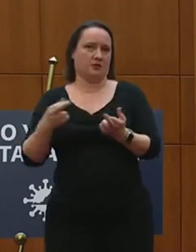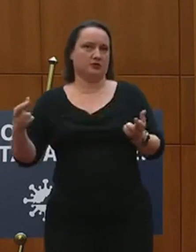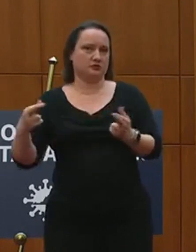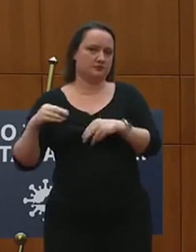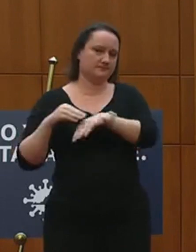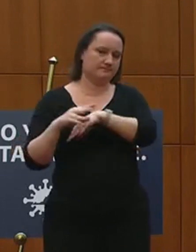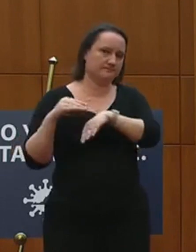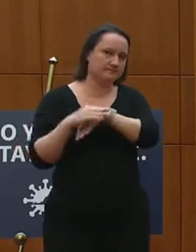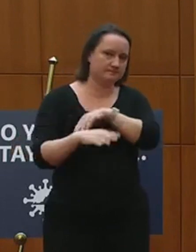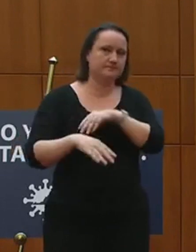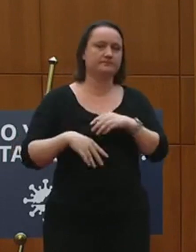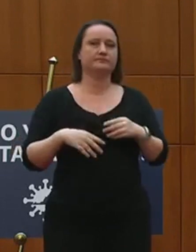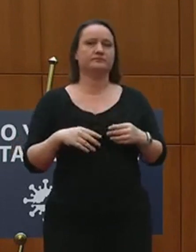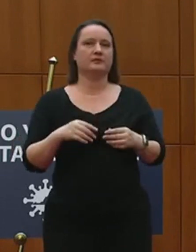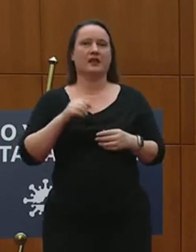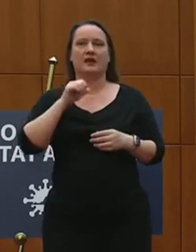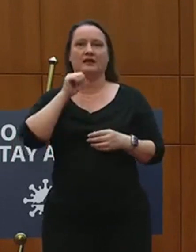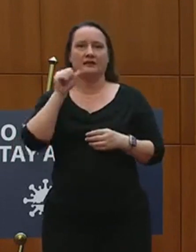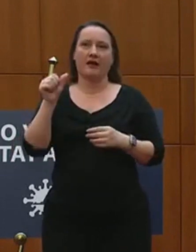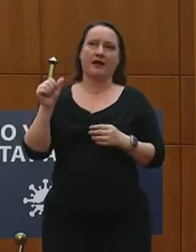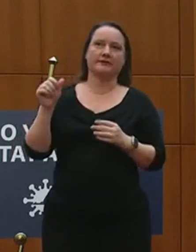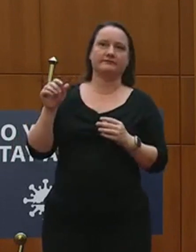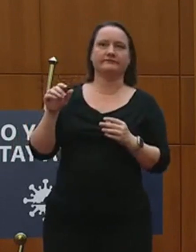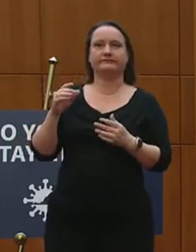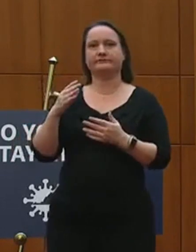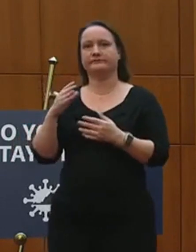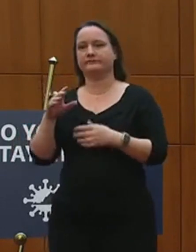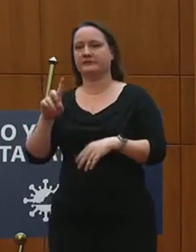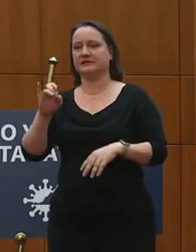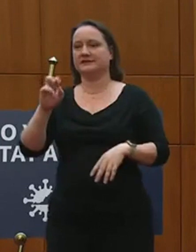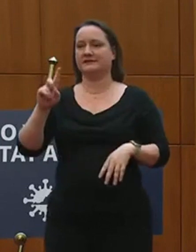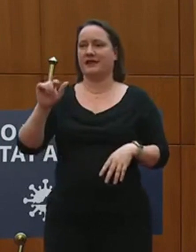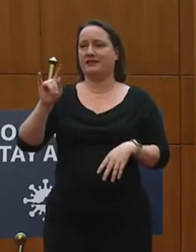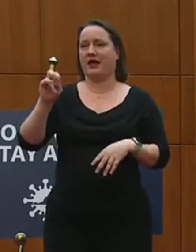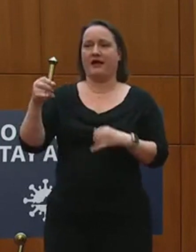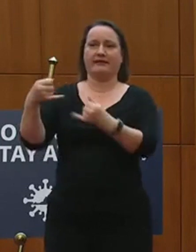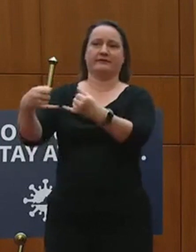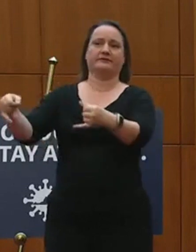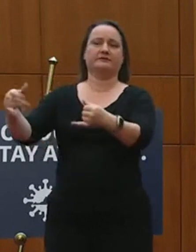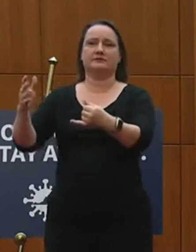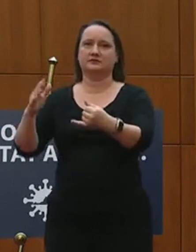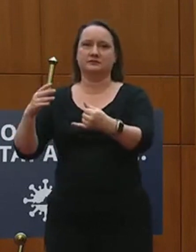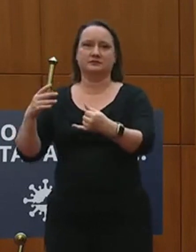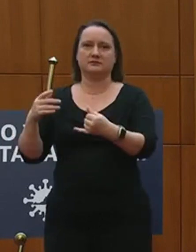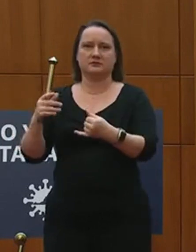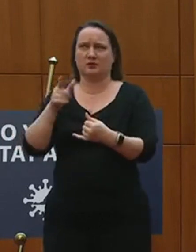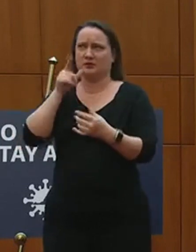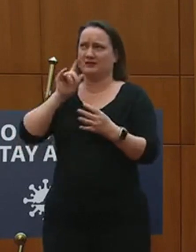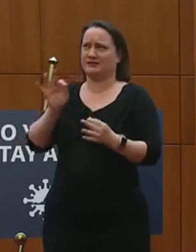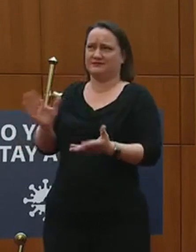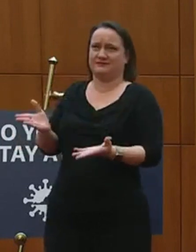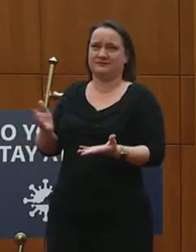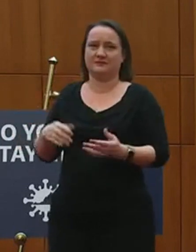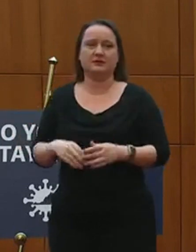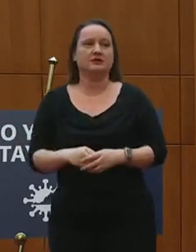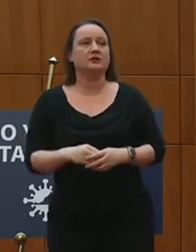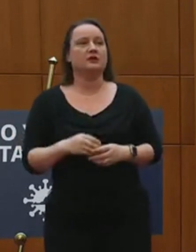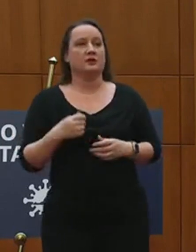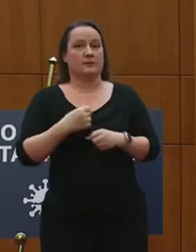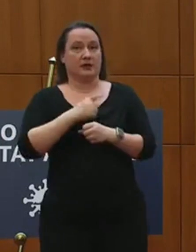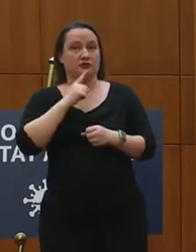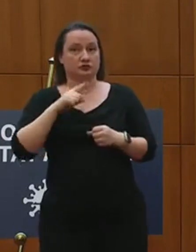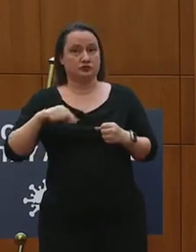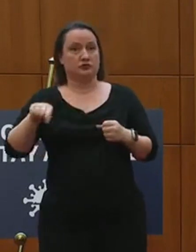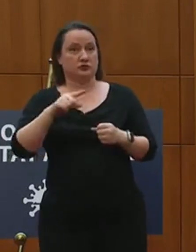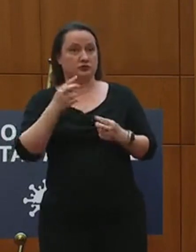and authorities, not some arbitrary deadlines, because we want to make sure that these resources that are put out there to help us weather